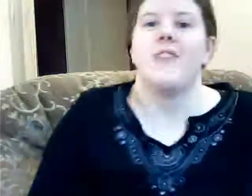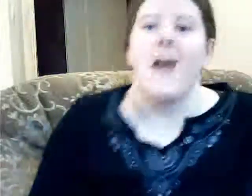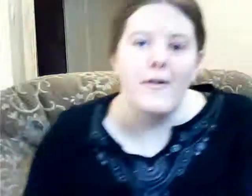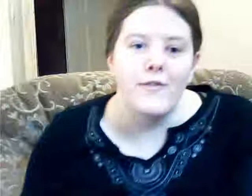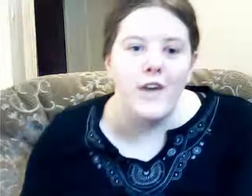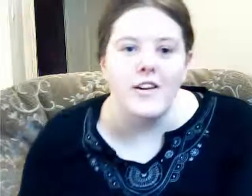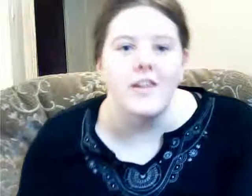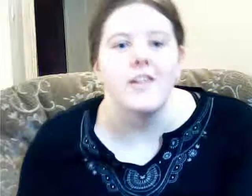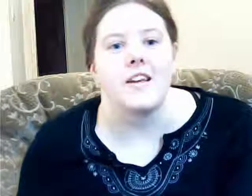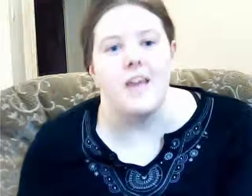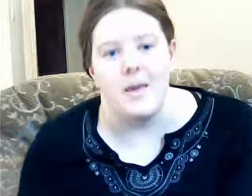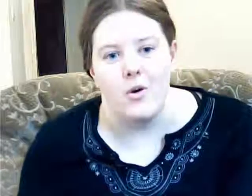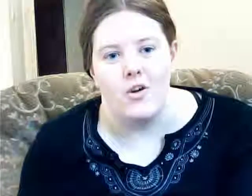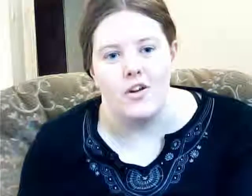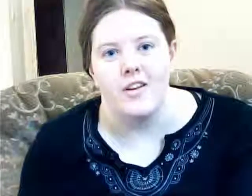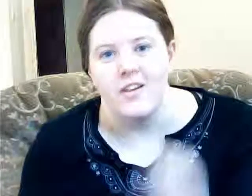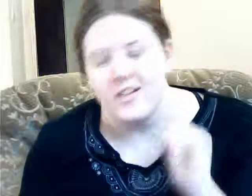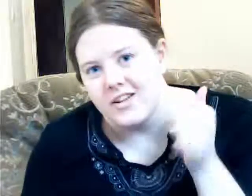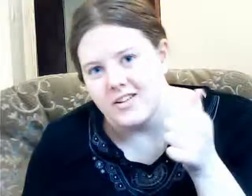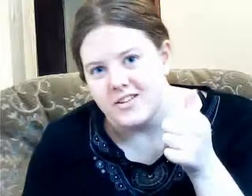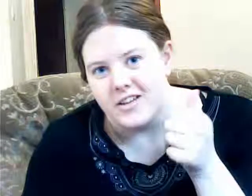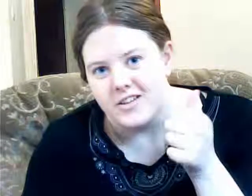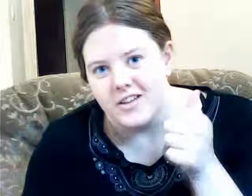have fun game on see you soon